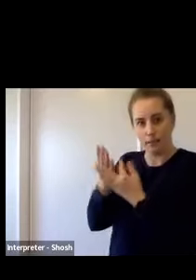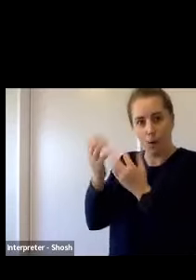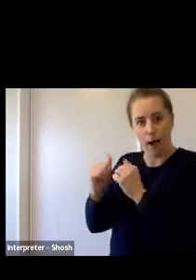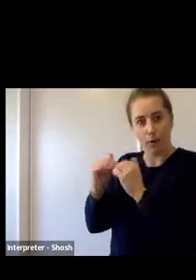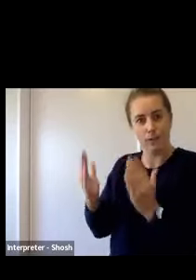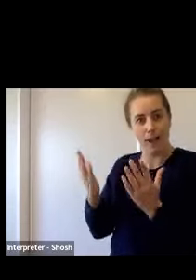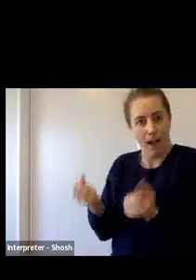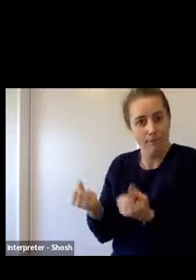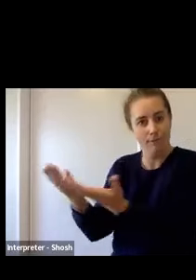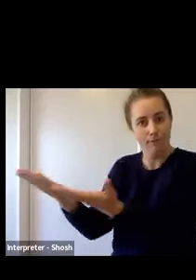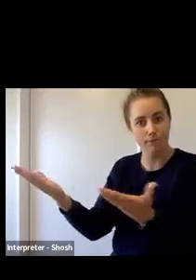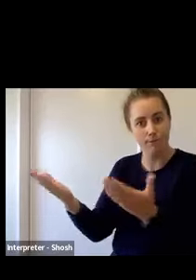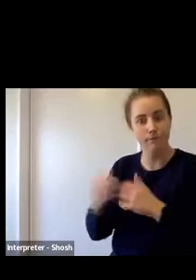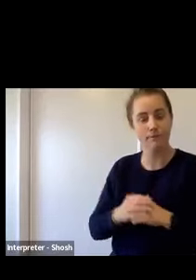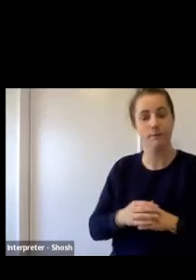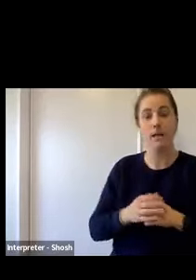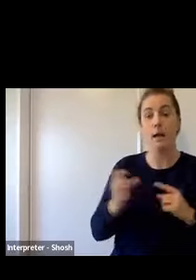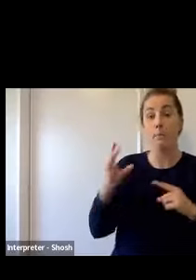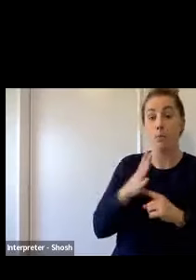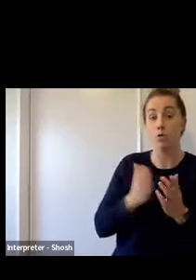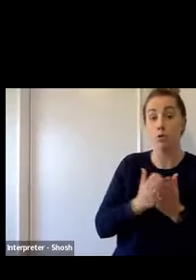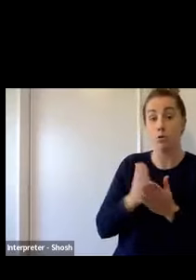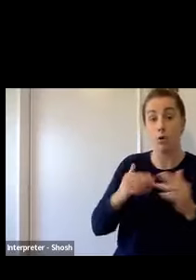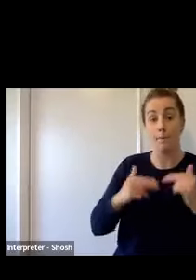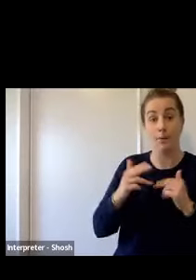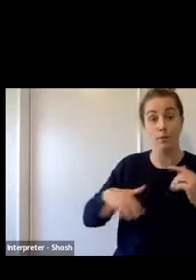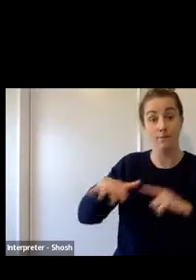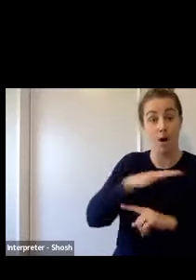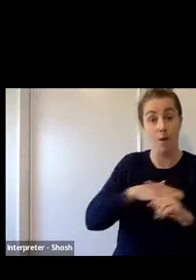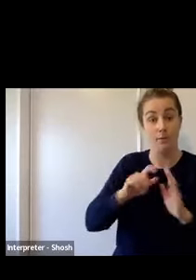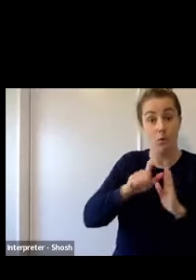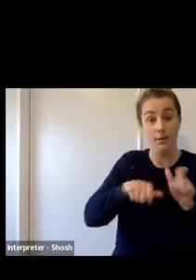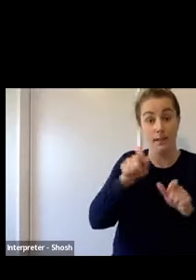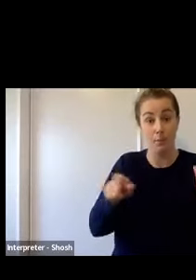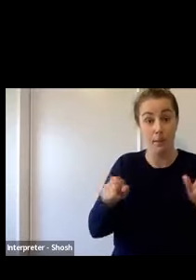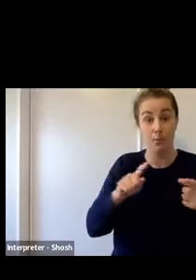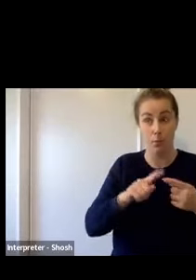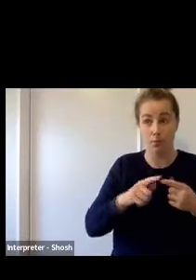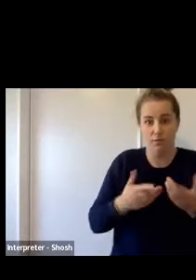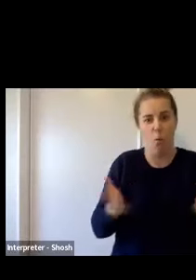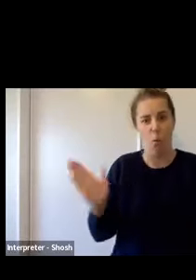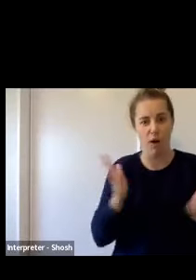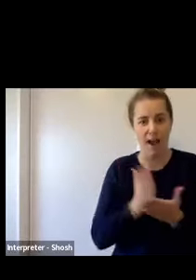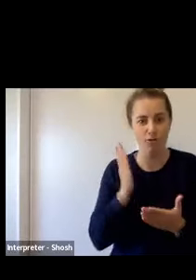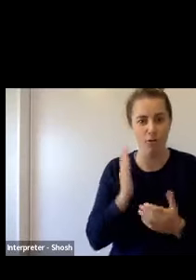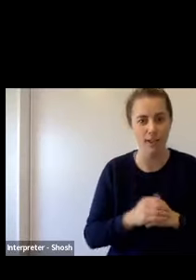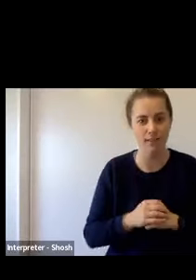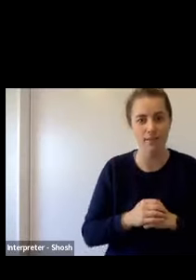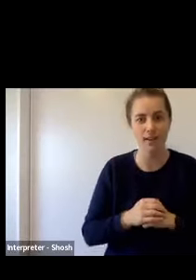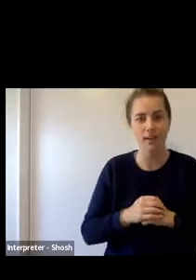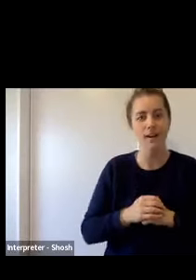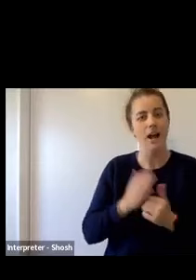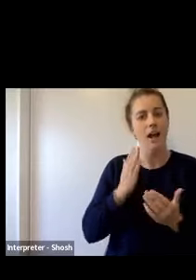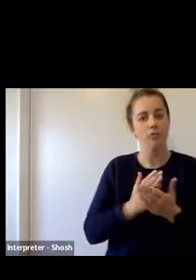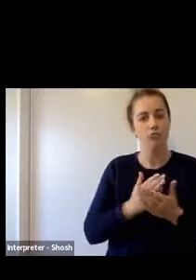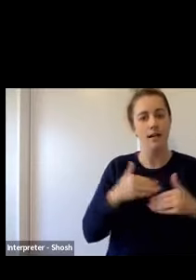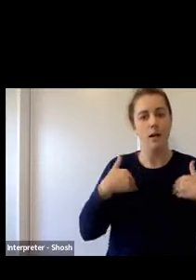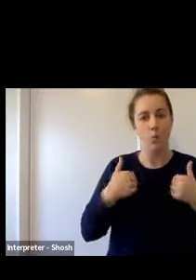the importance of accessibility throughout the built environment for disabled people, and in fact for all people, is probably very